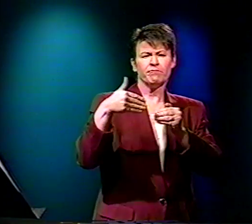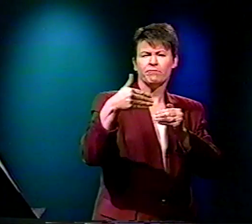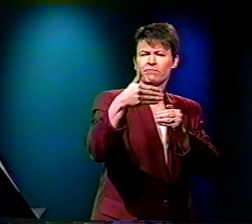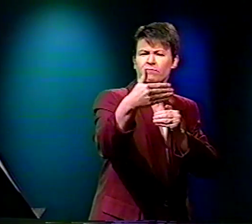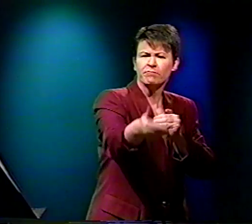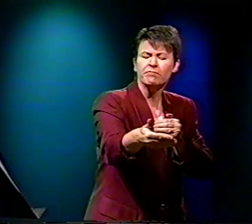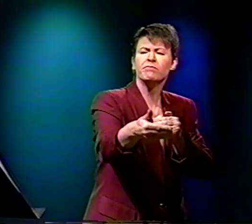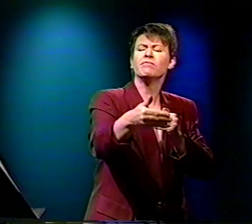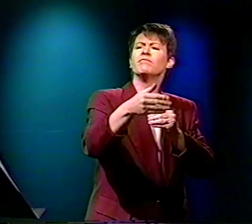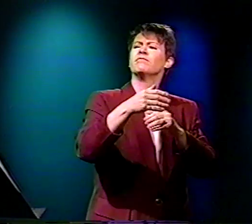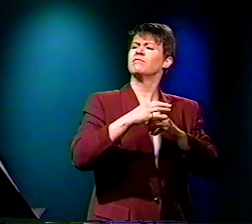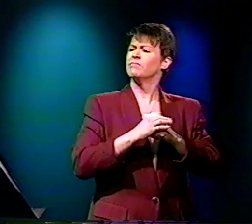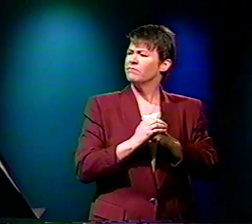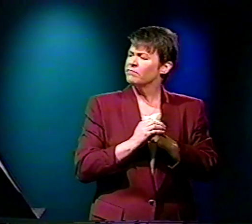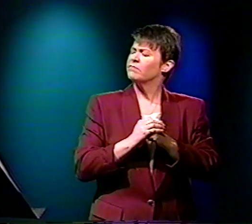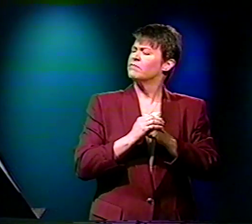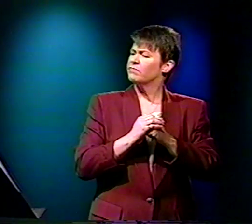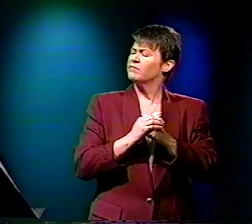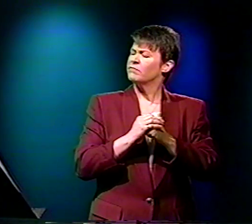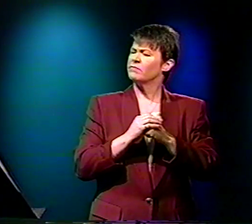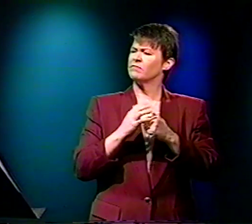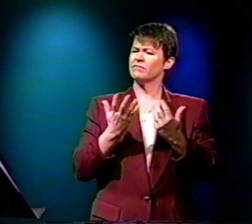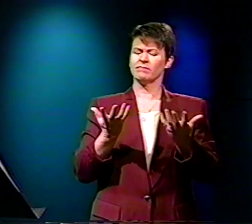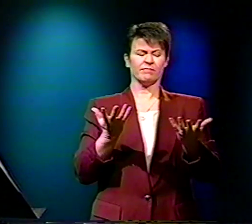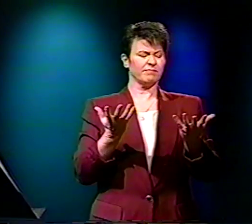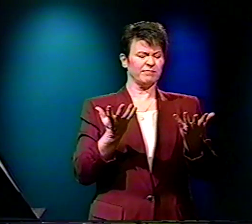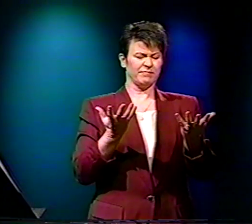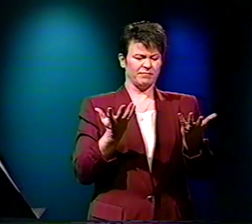as a consumer, I use interpreter services quite frequently.